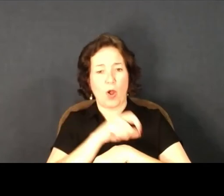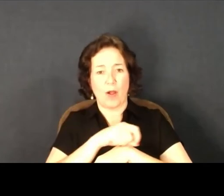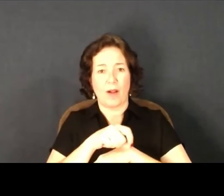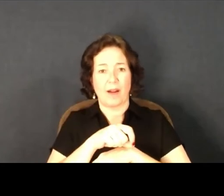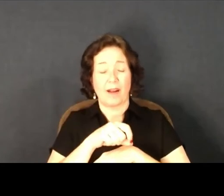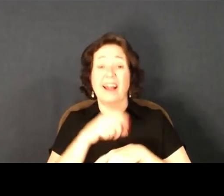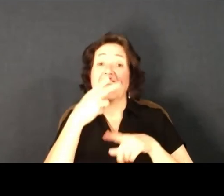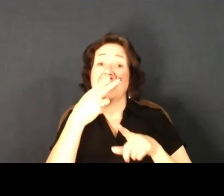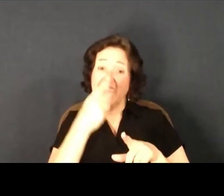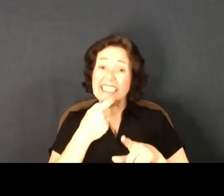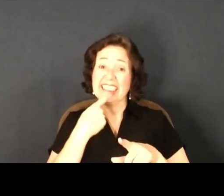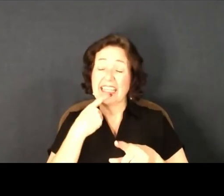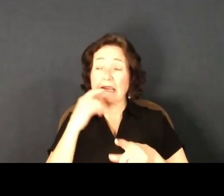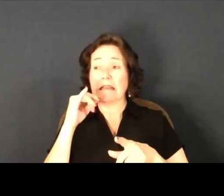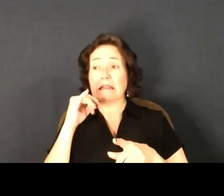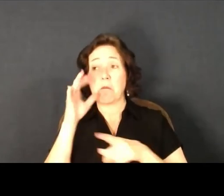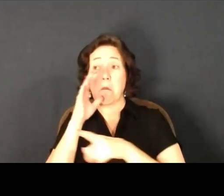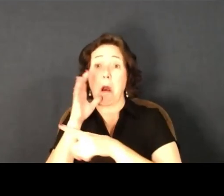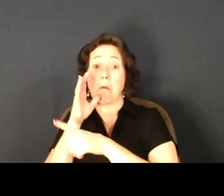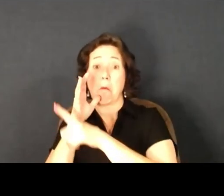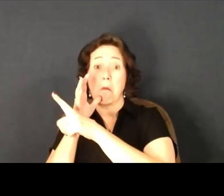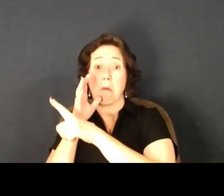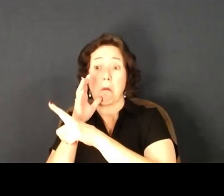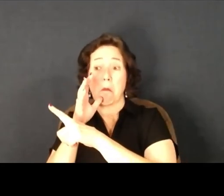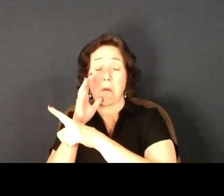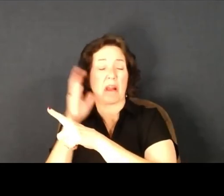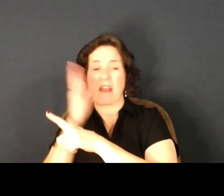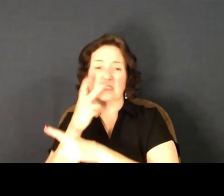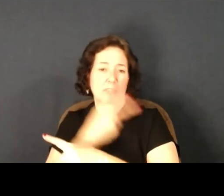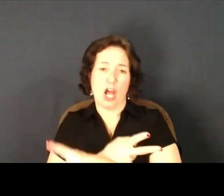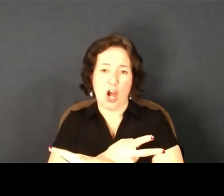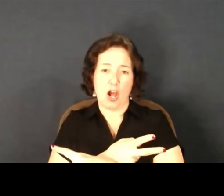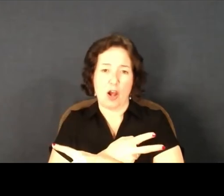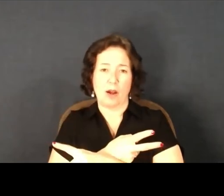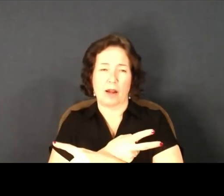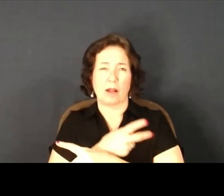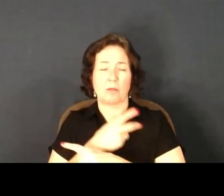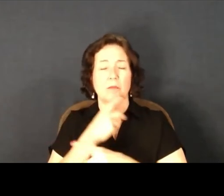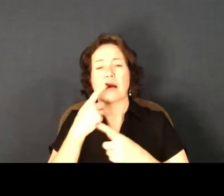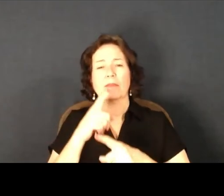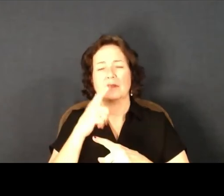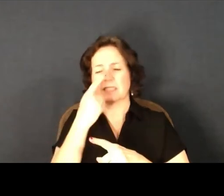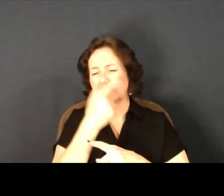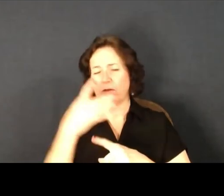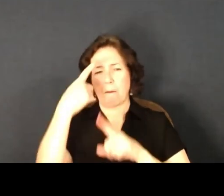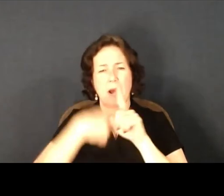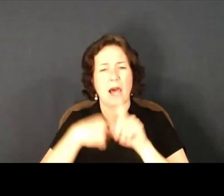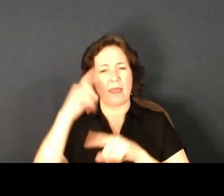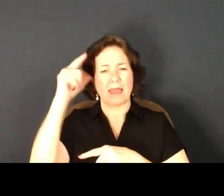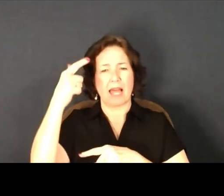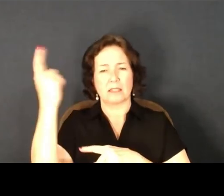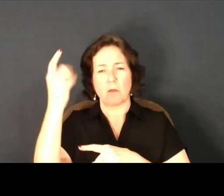mother never saw it. He claims that it was months later when she was tipped off by